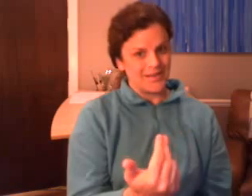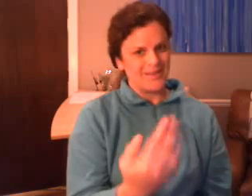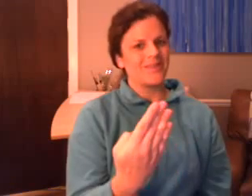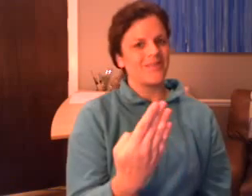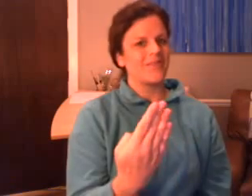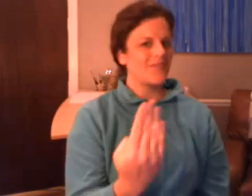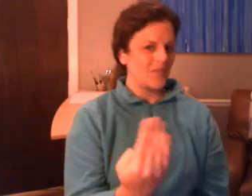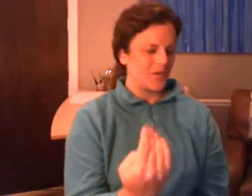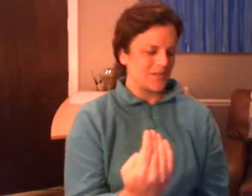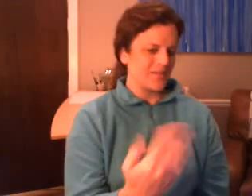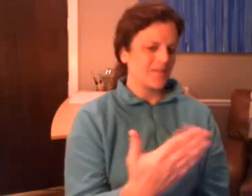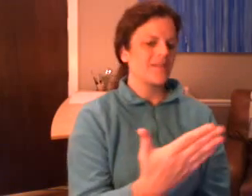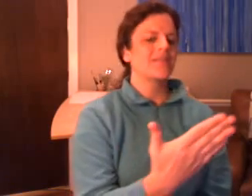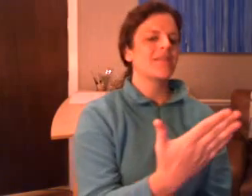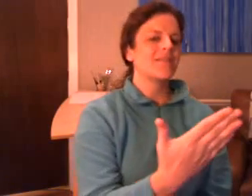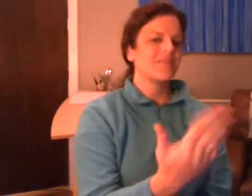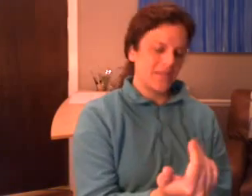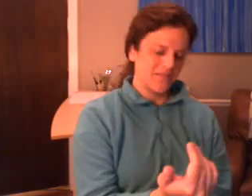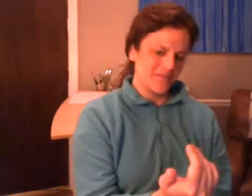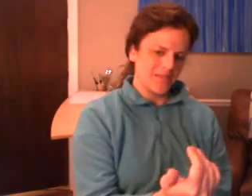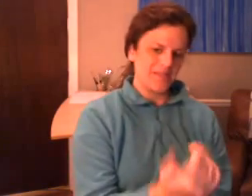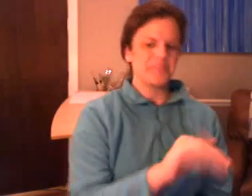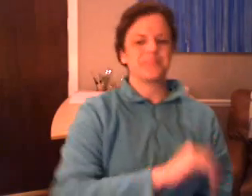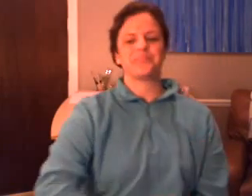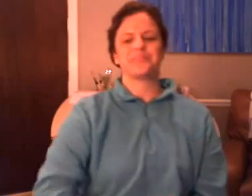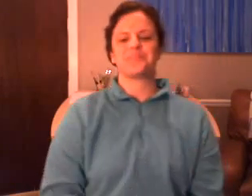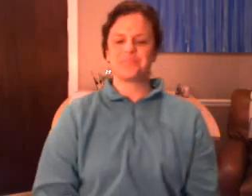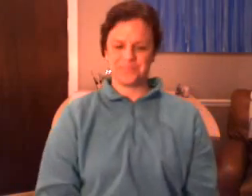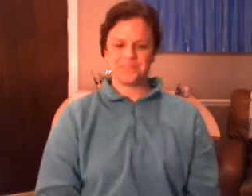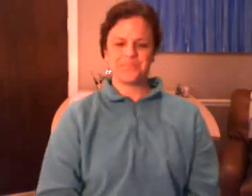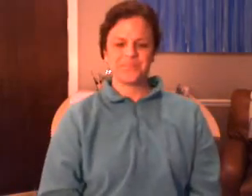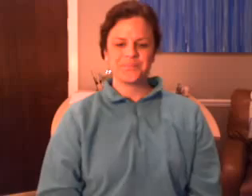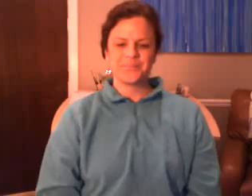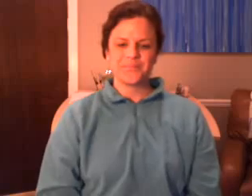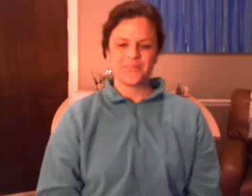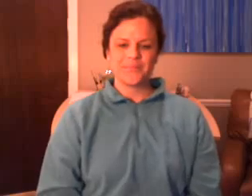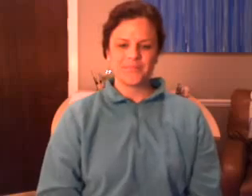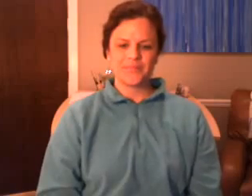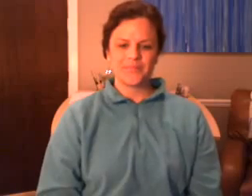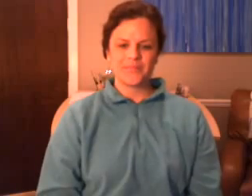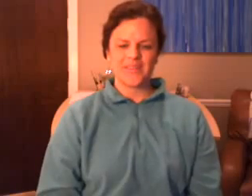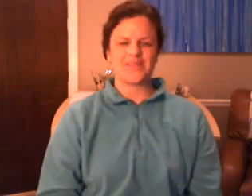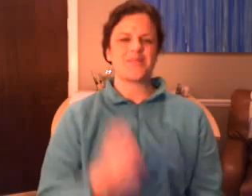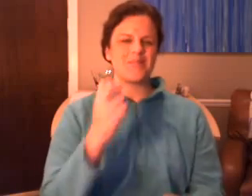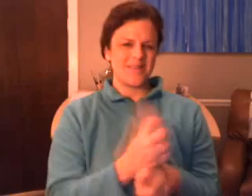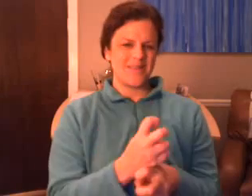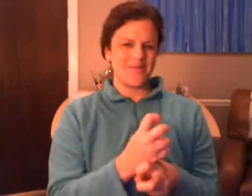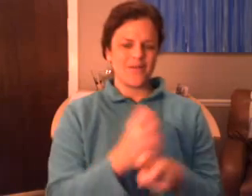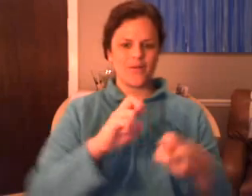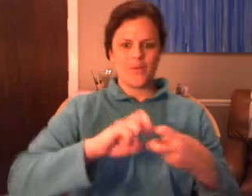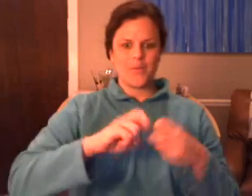13, 14, 15. So let's do a hard problem. What